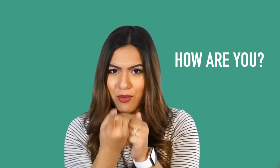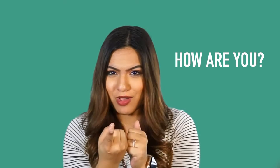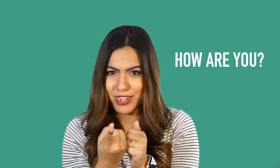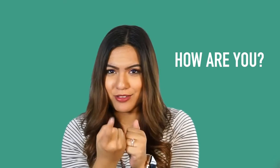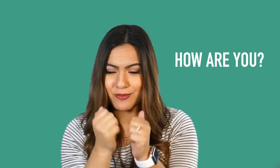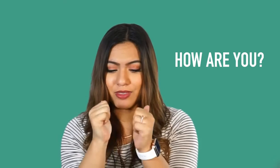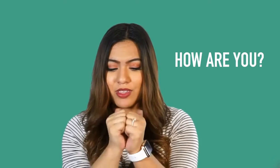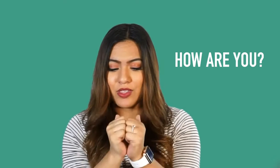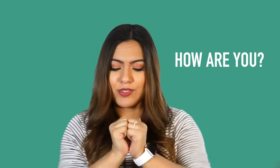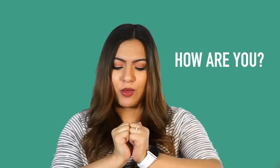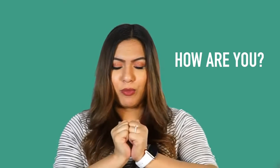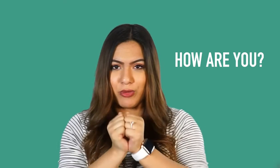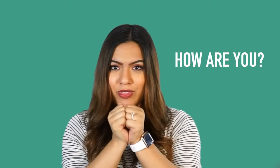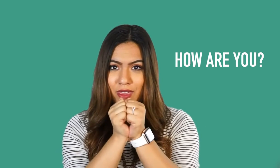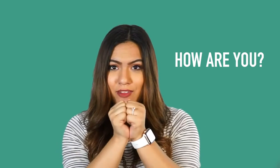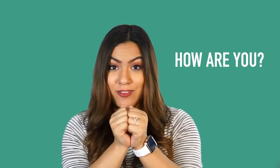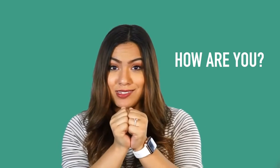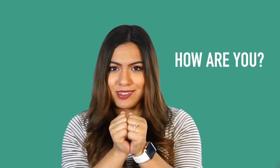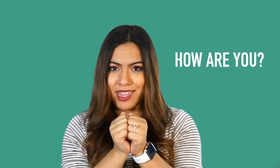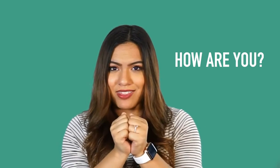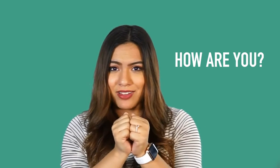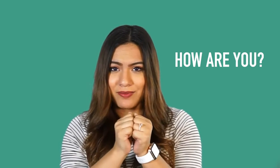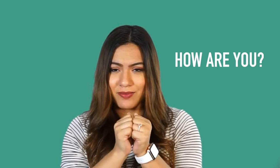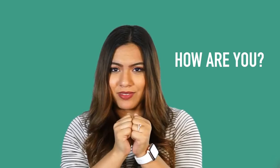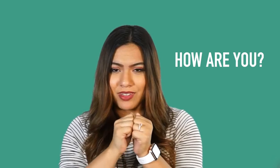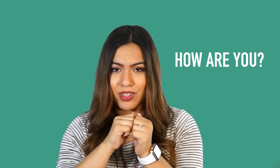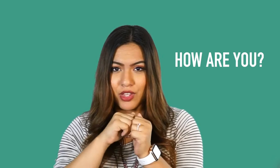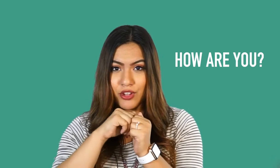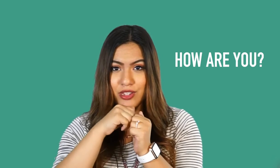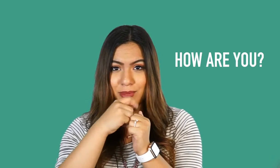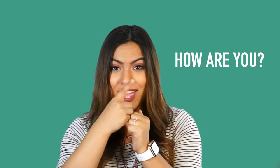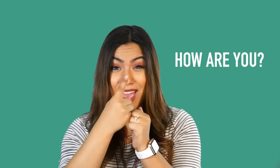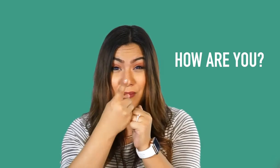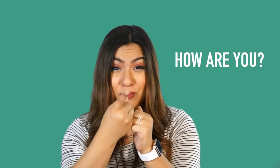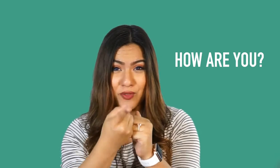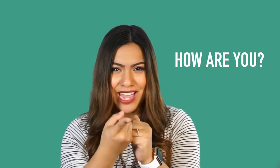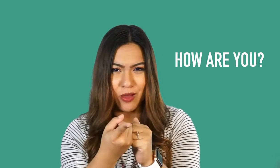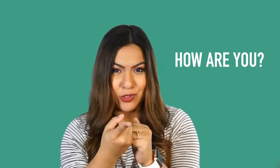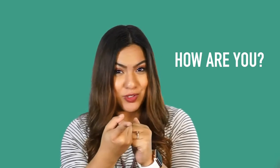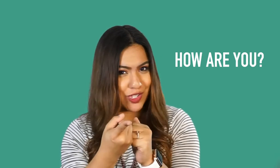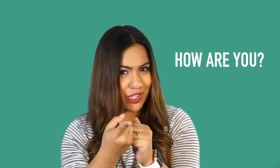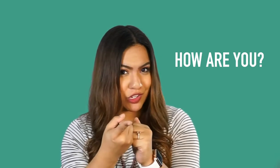How are you? So both fists together, your dominant hand moves out to